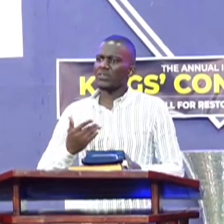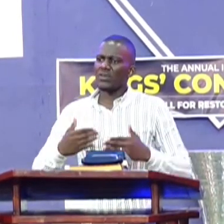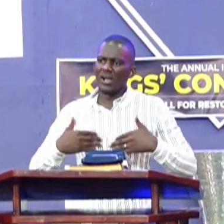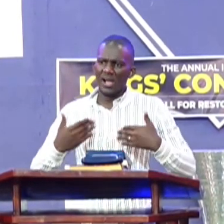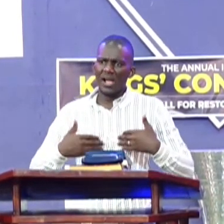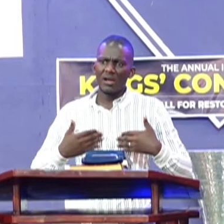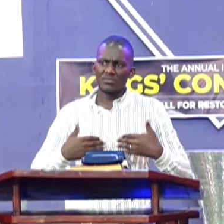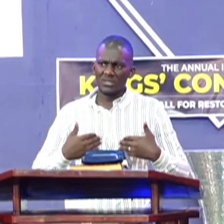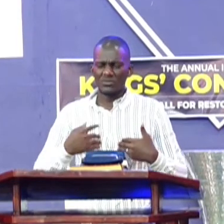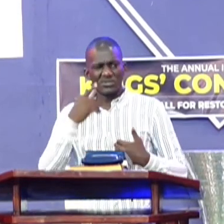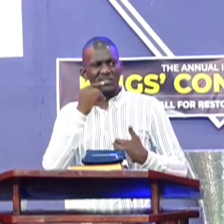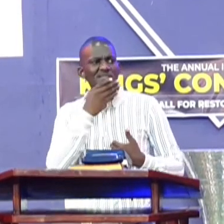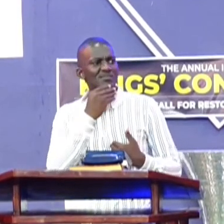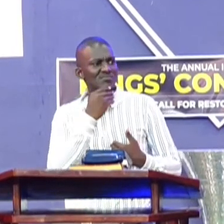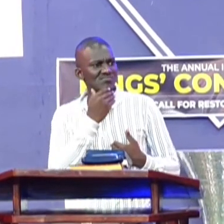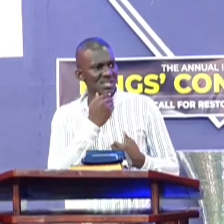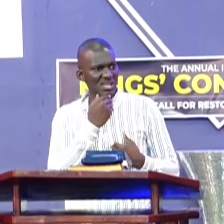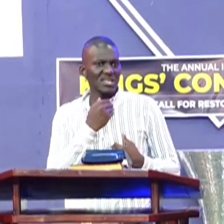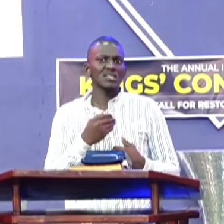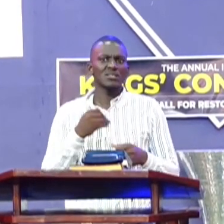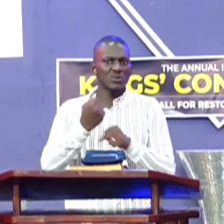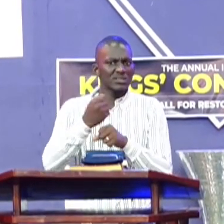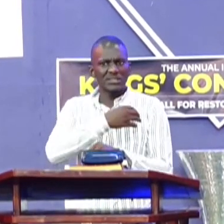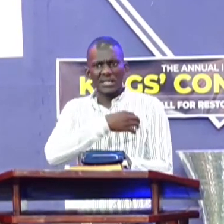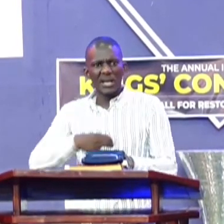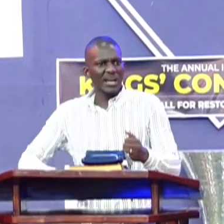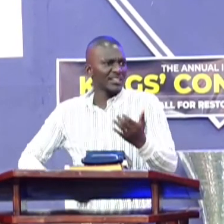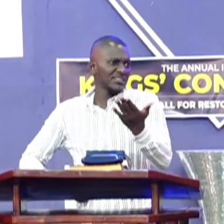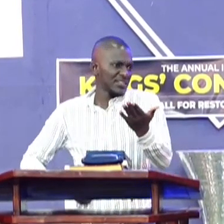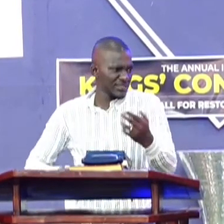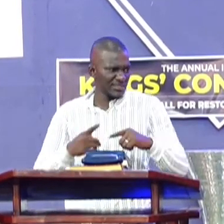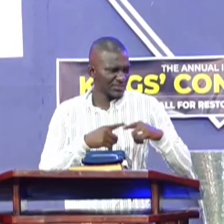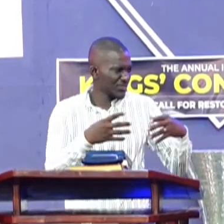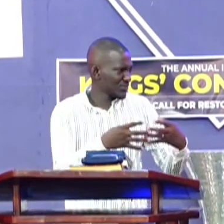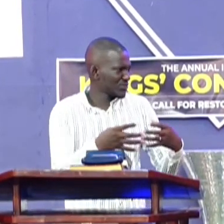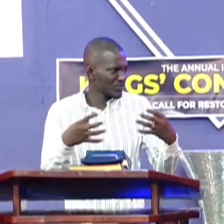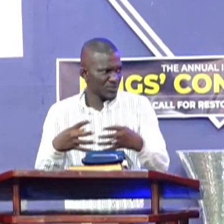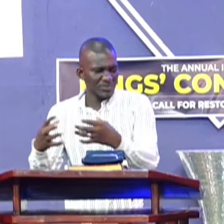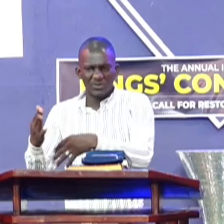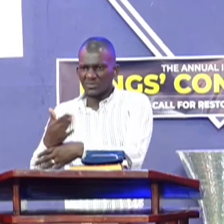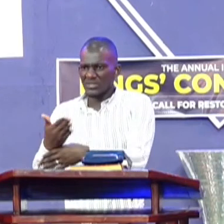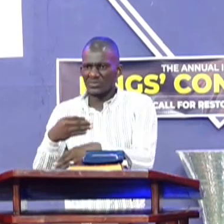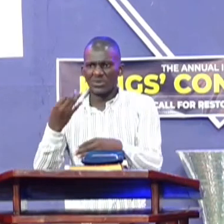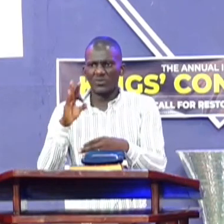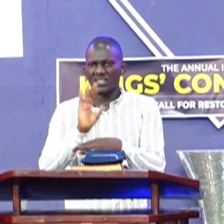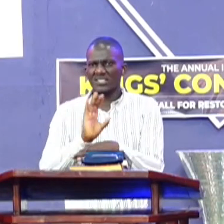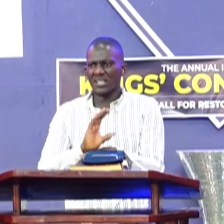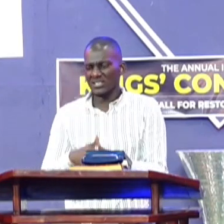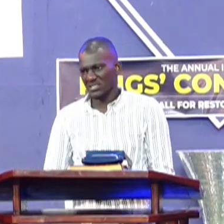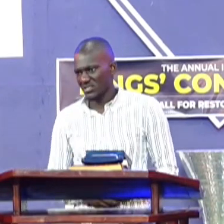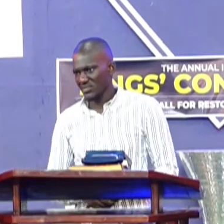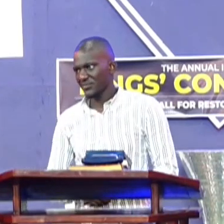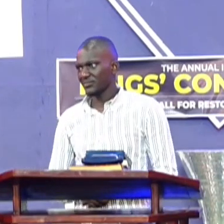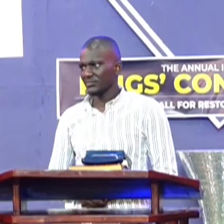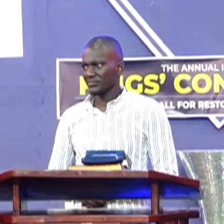conference, I will be delighted to see the men in the department. And I see the men involved